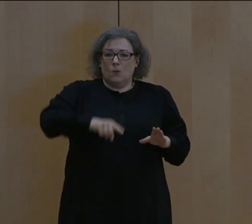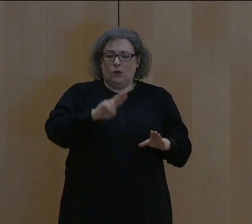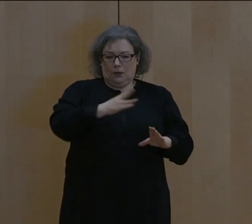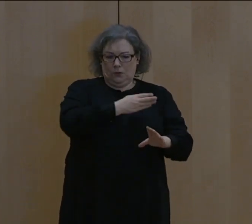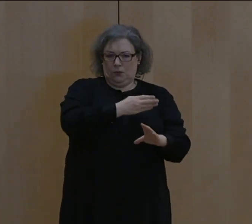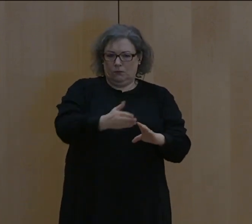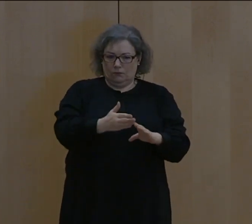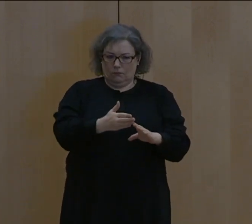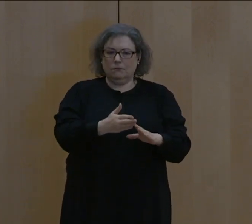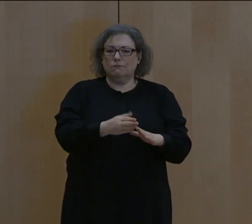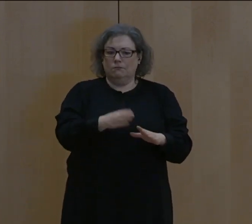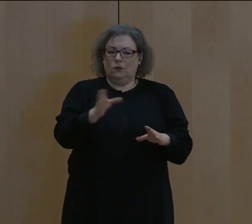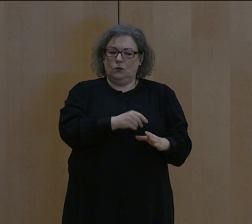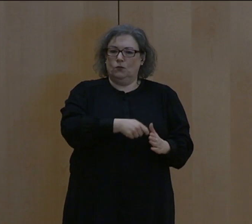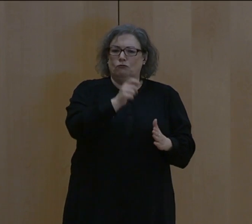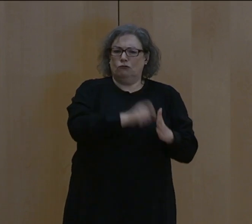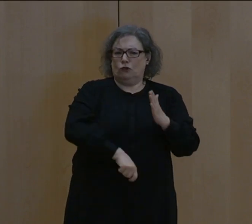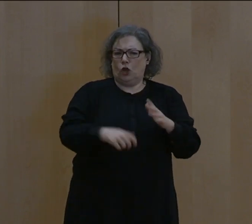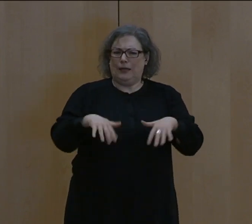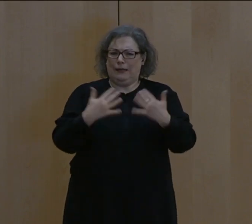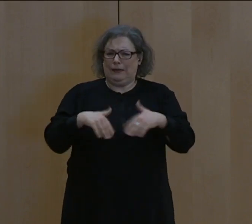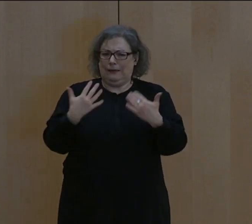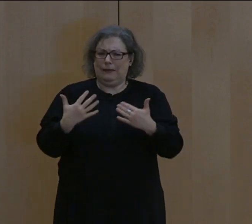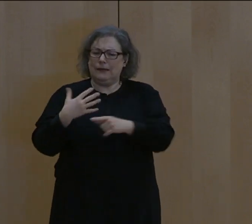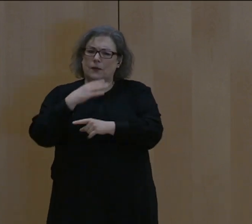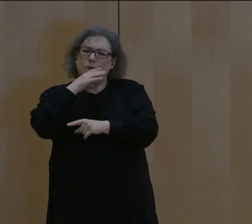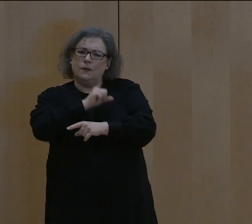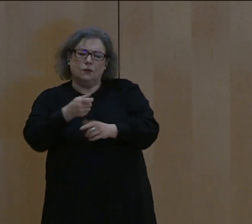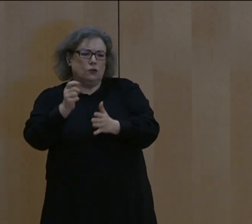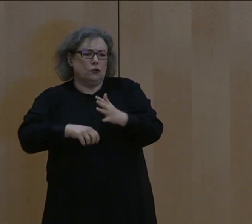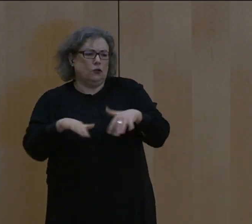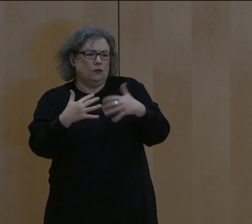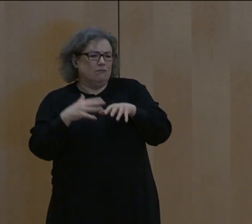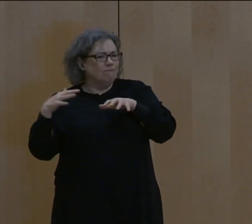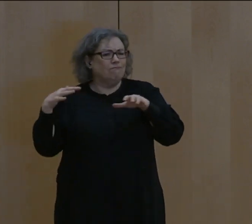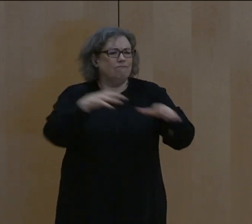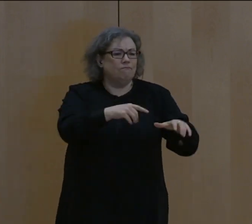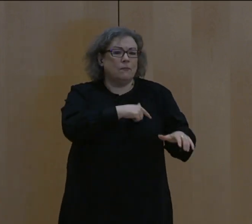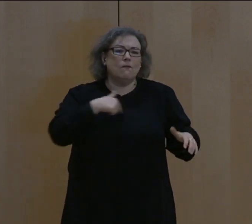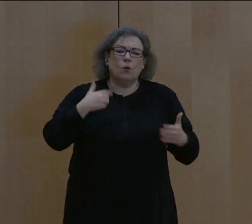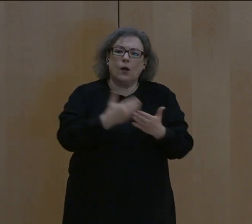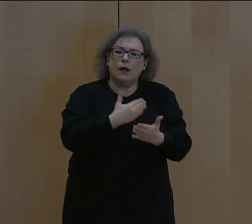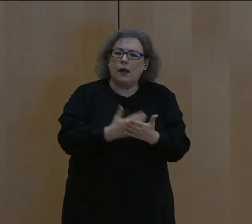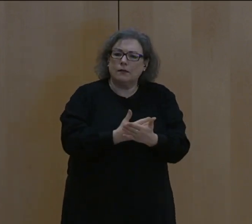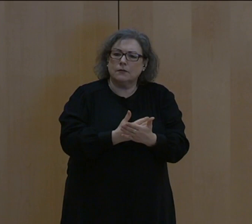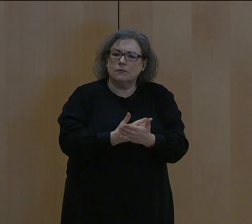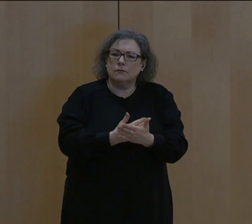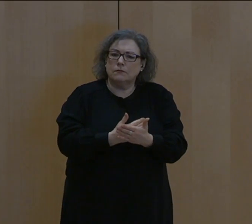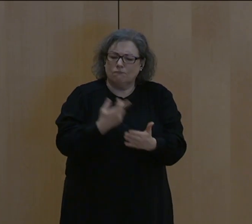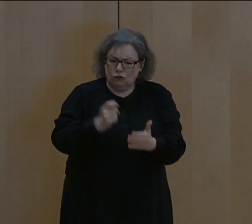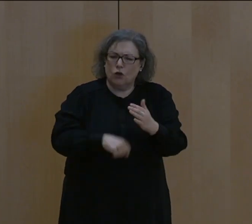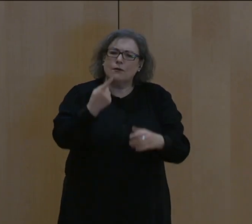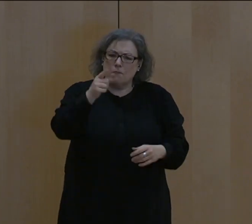that was started by Russia against our country. There has never been a black